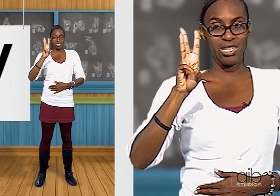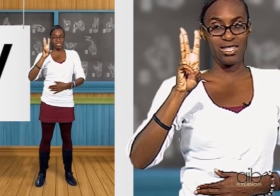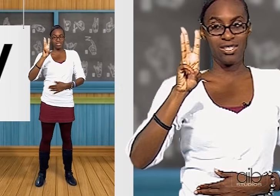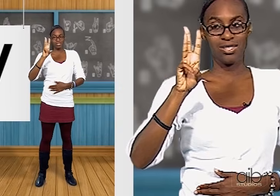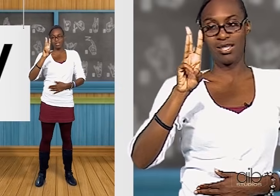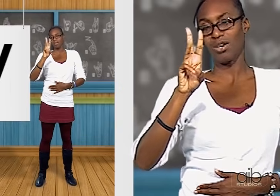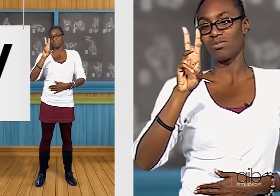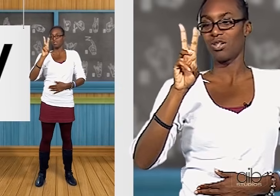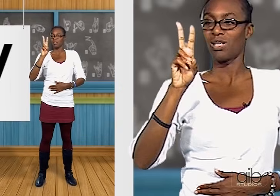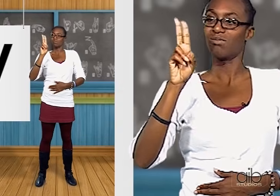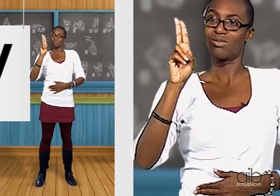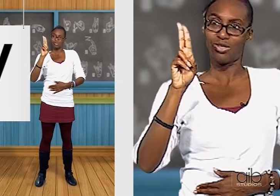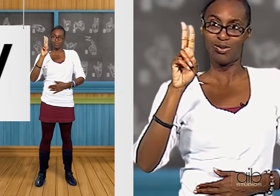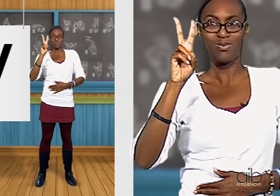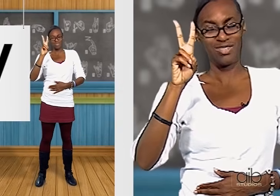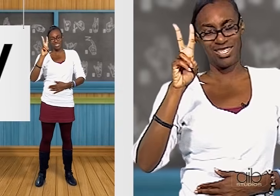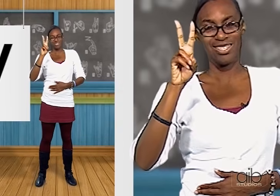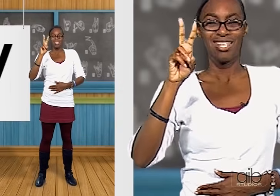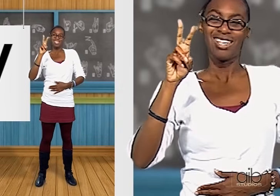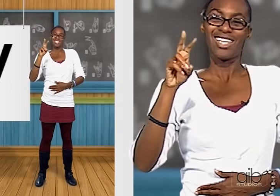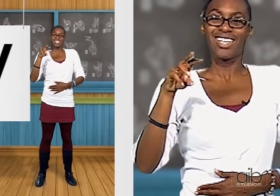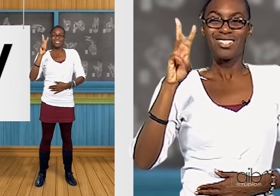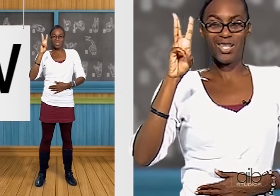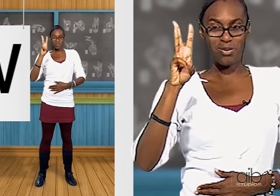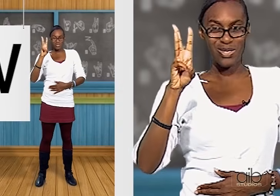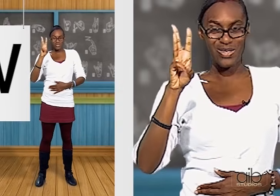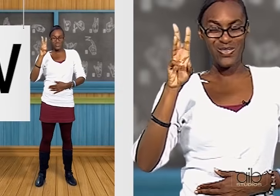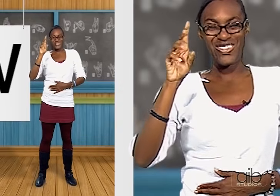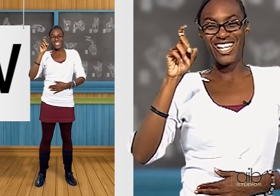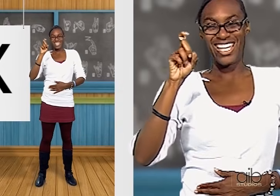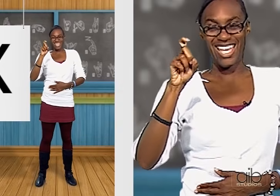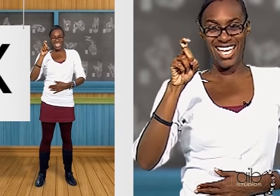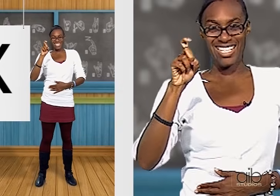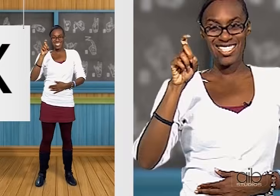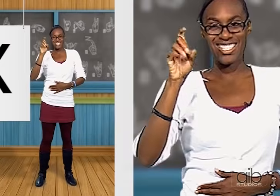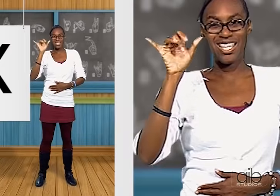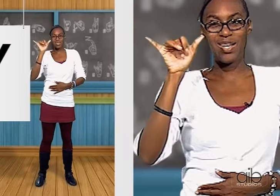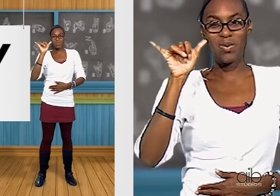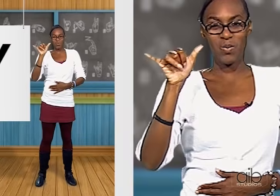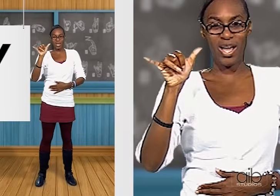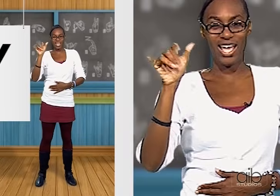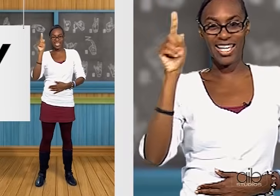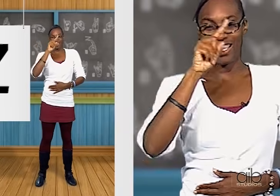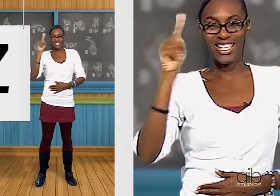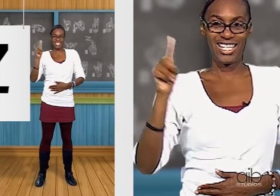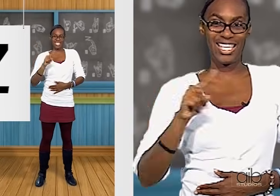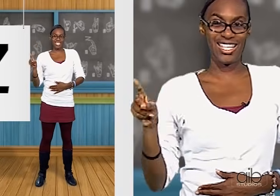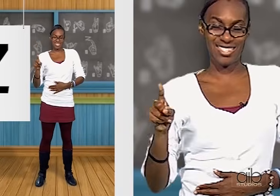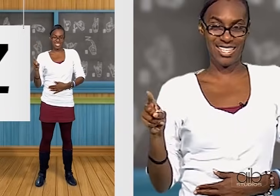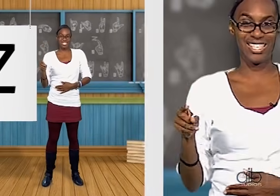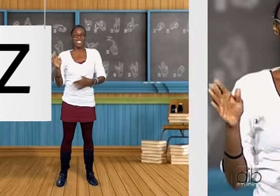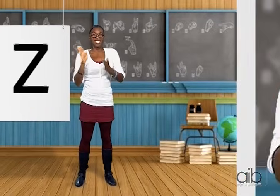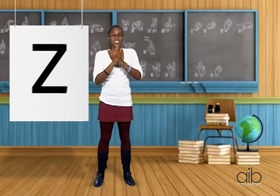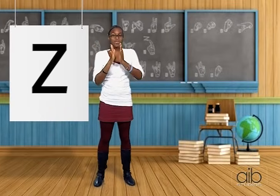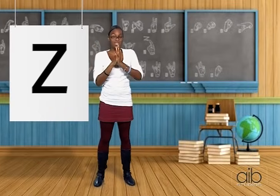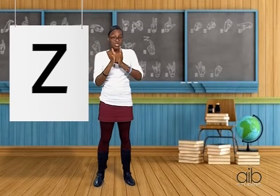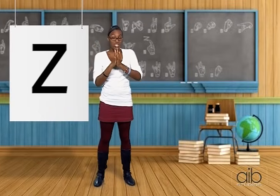V, oh, sorry, U, V, W, X, Y, and Z. So good